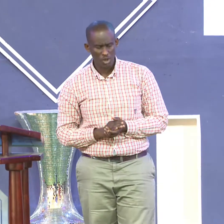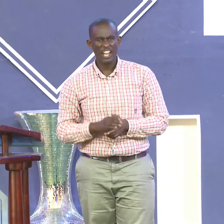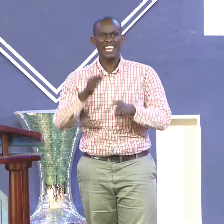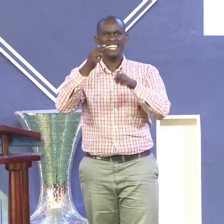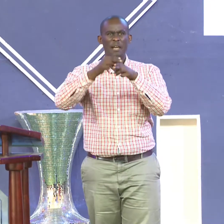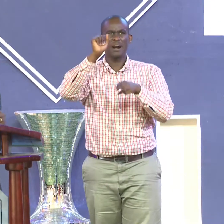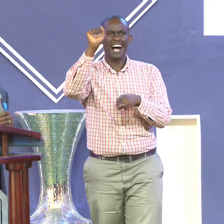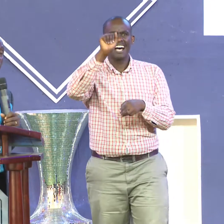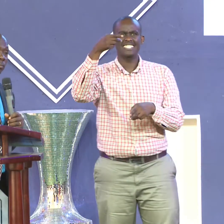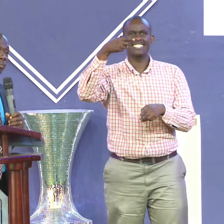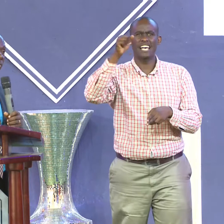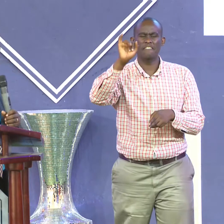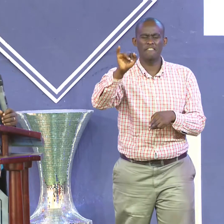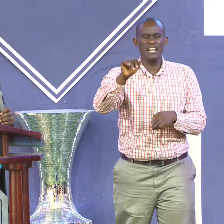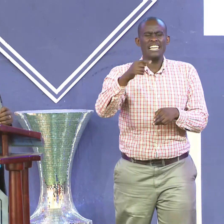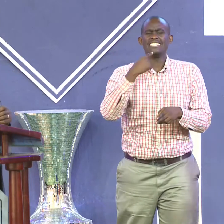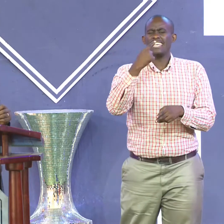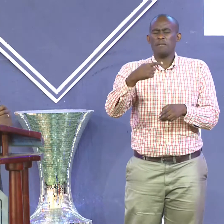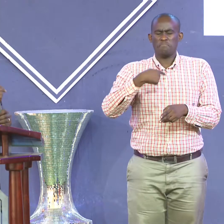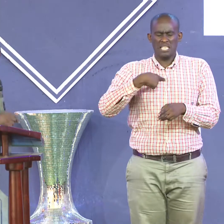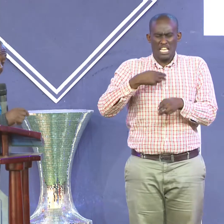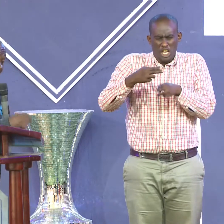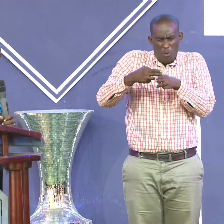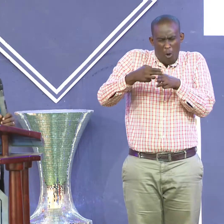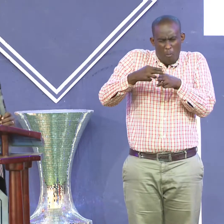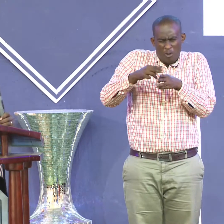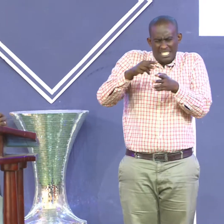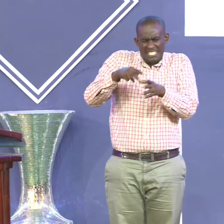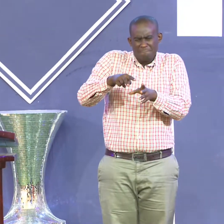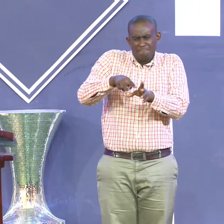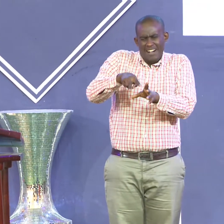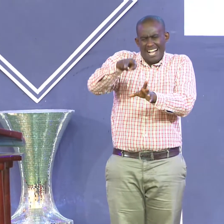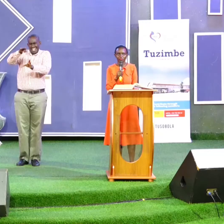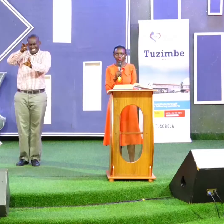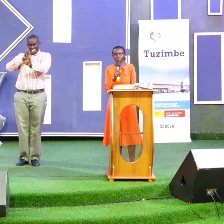He says that I almost backslid. He reached a